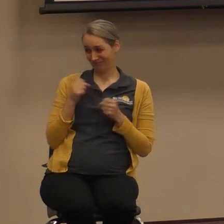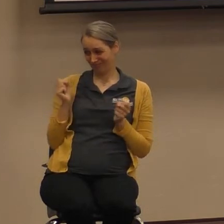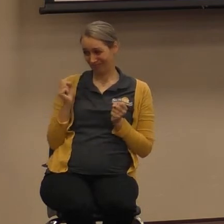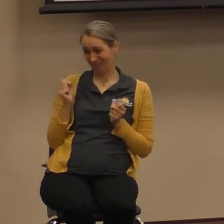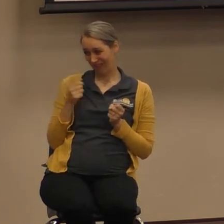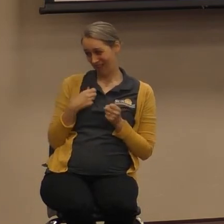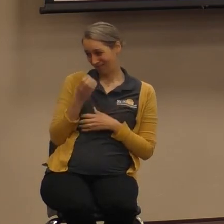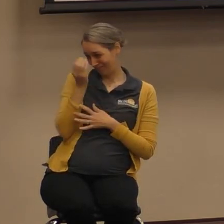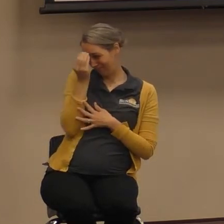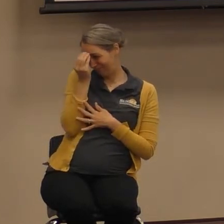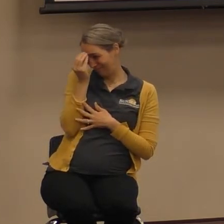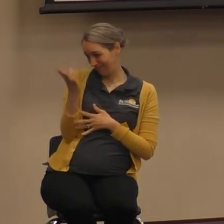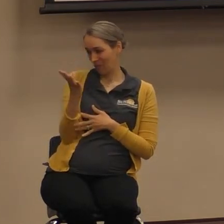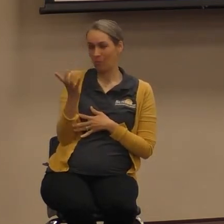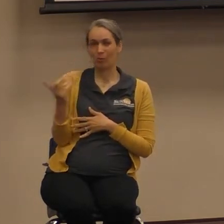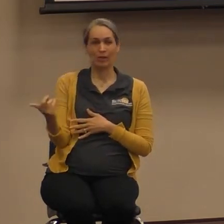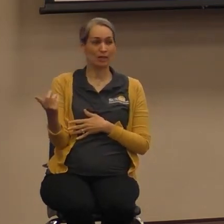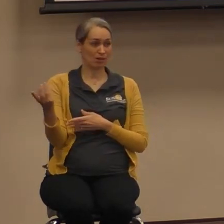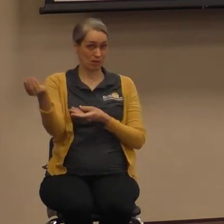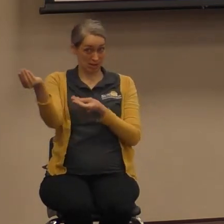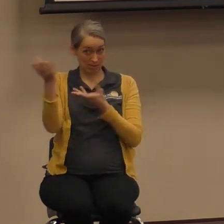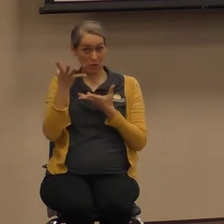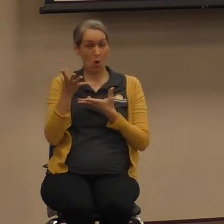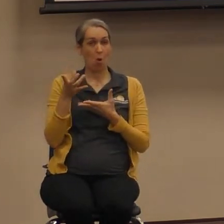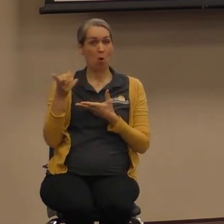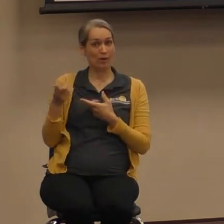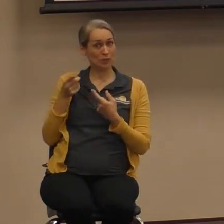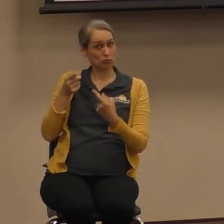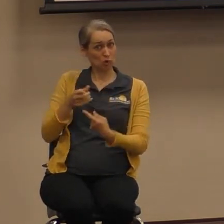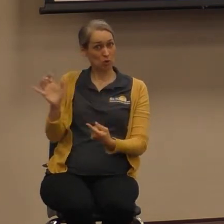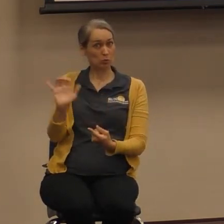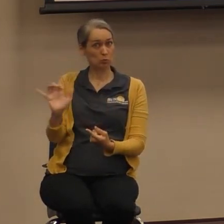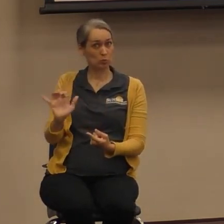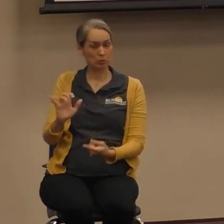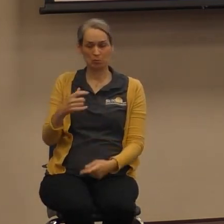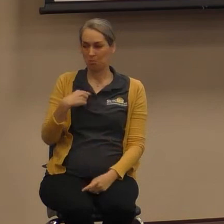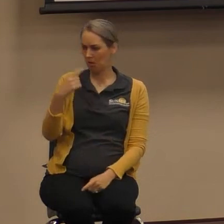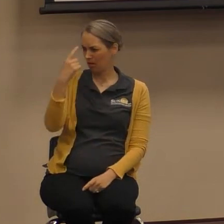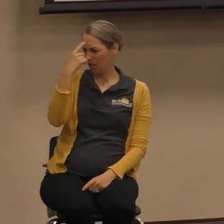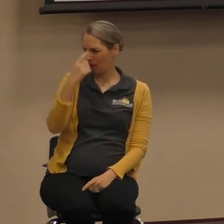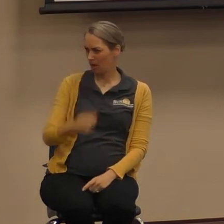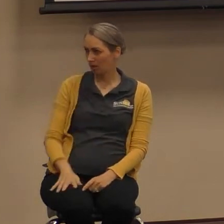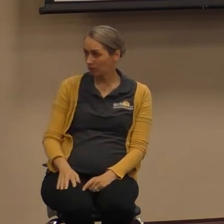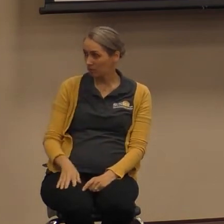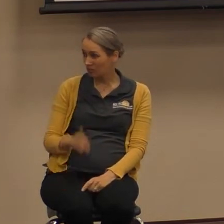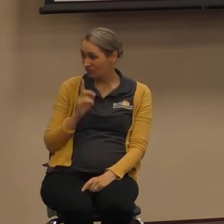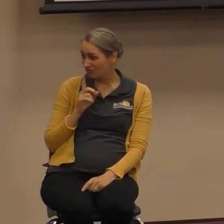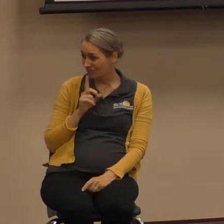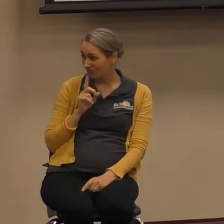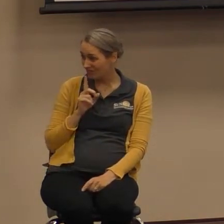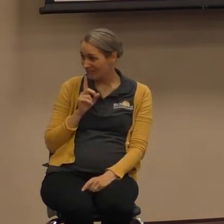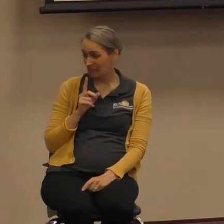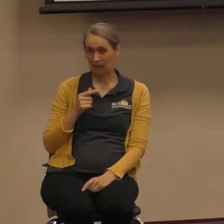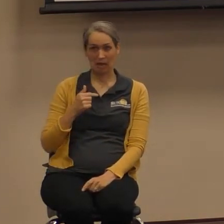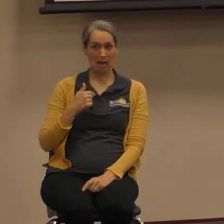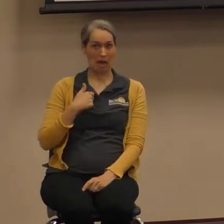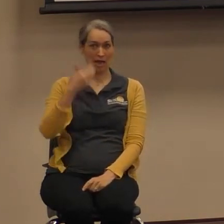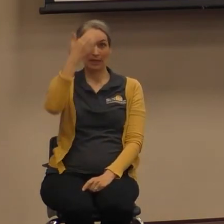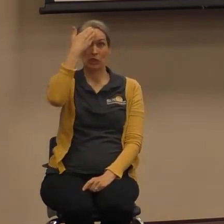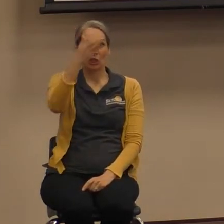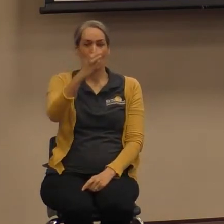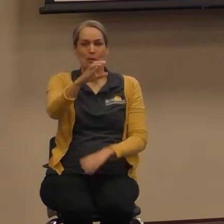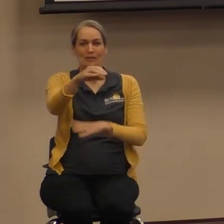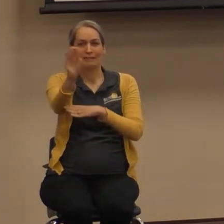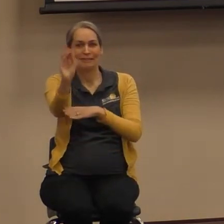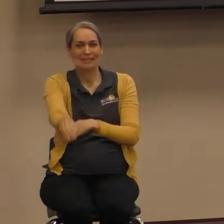and he also shared with me that he struggled with it. And I thought, what are the odds? Because I did not know the statistics, and I did not know